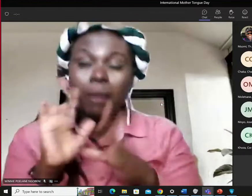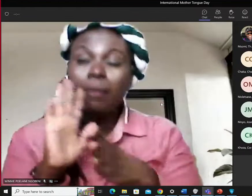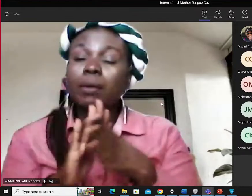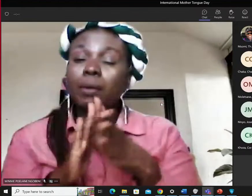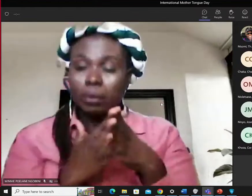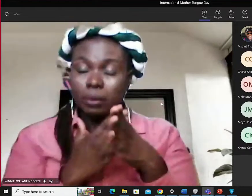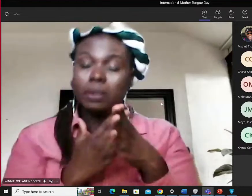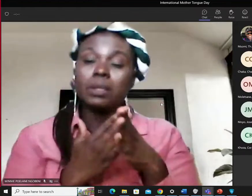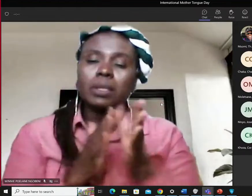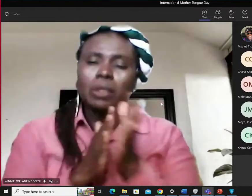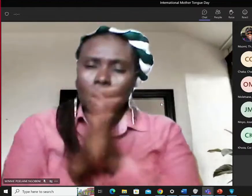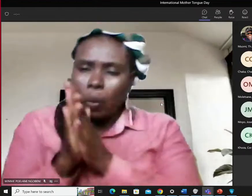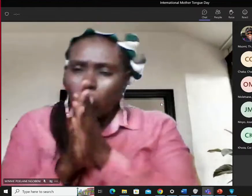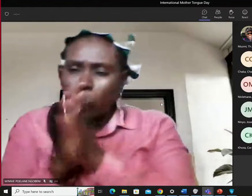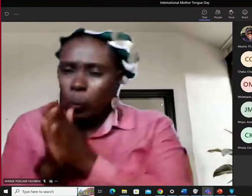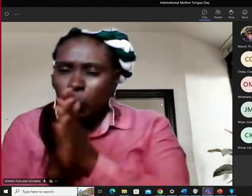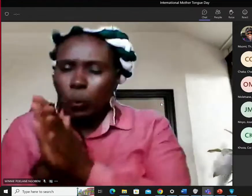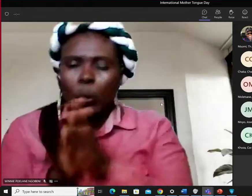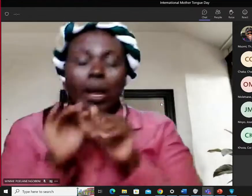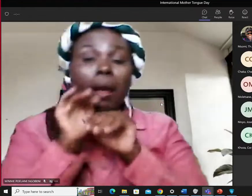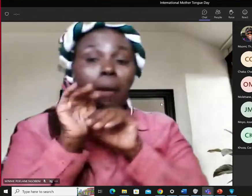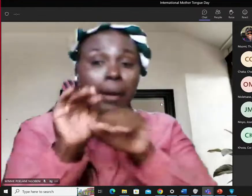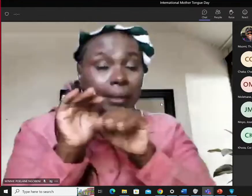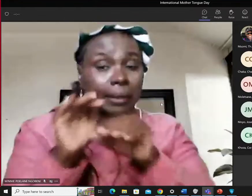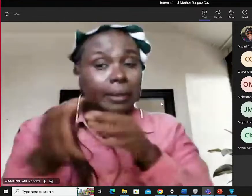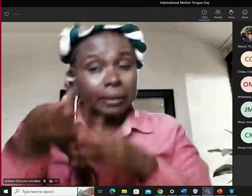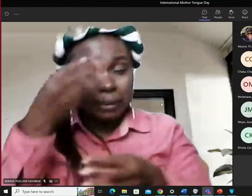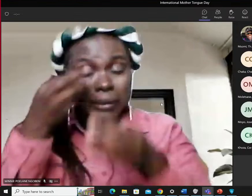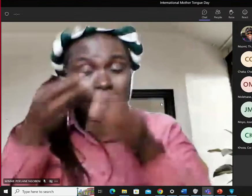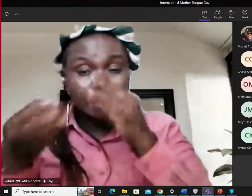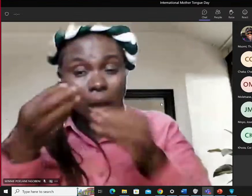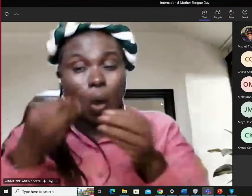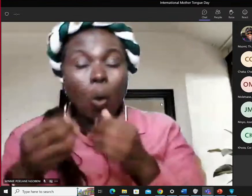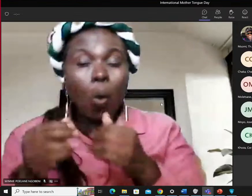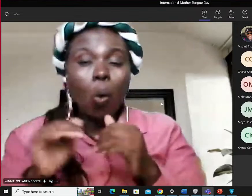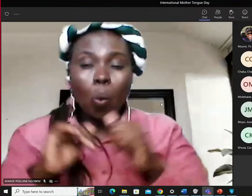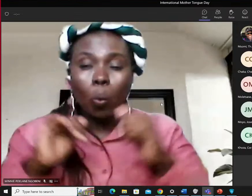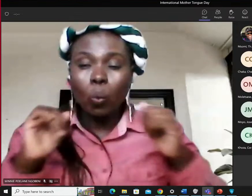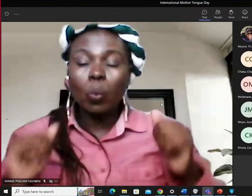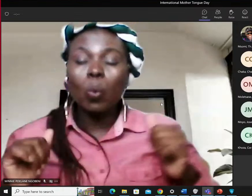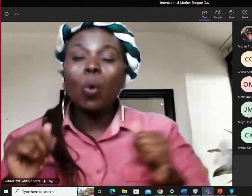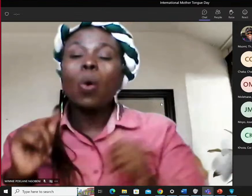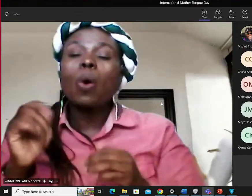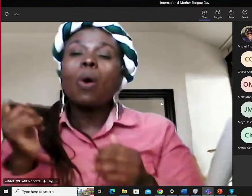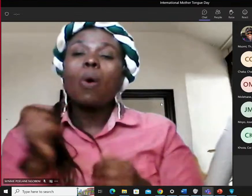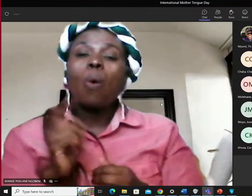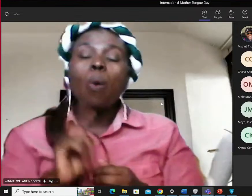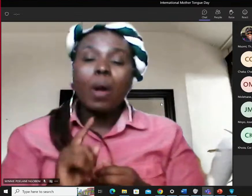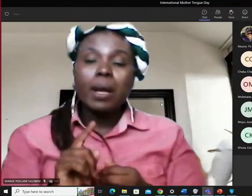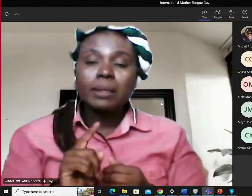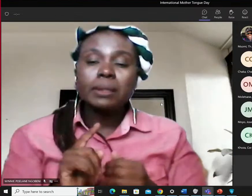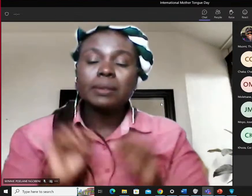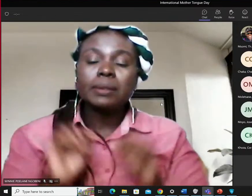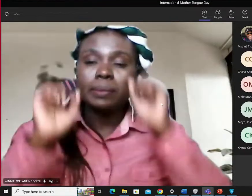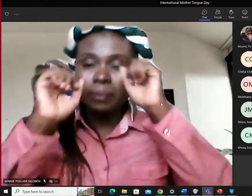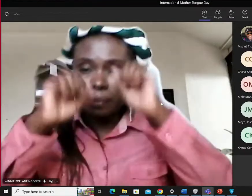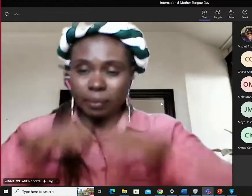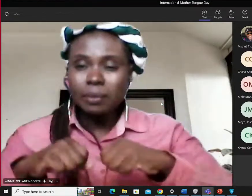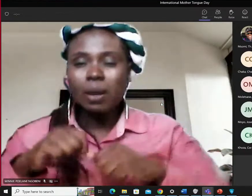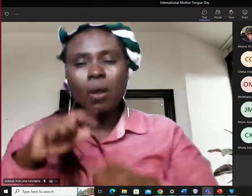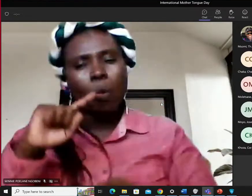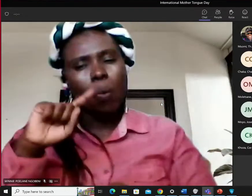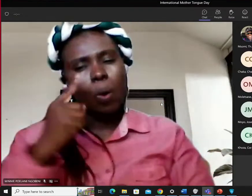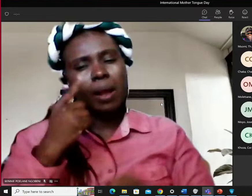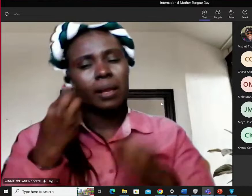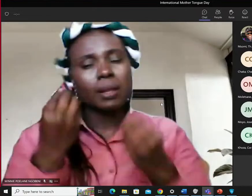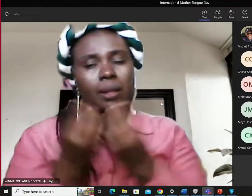teaching of De Lepie or Reineke, but they all agree on one thing: